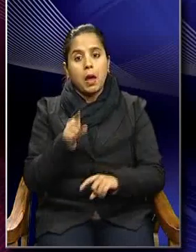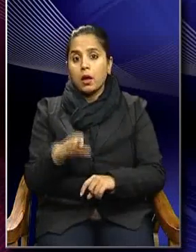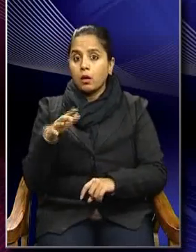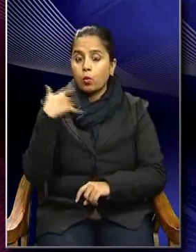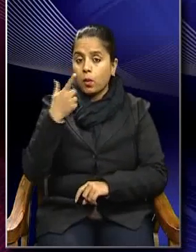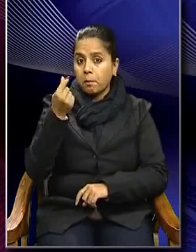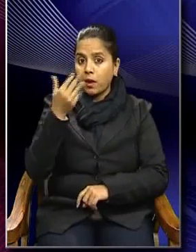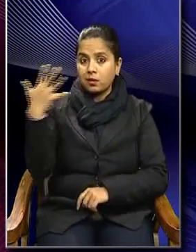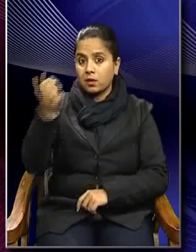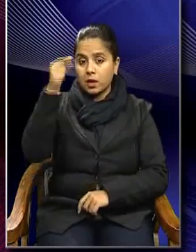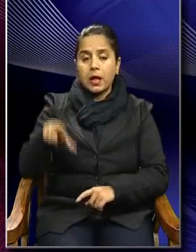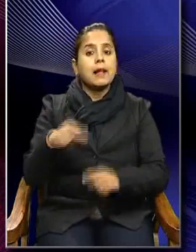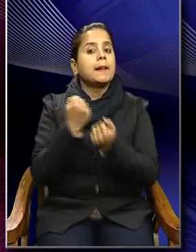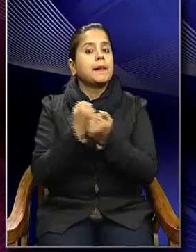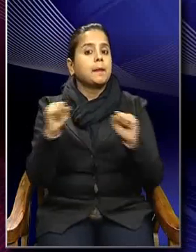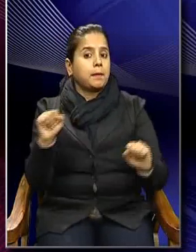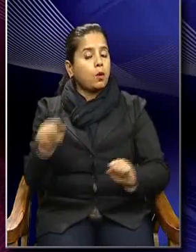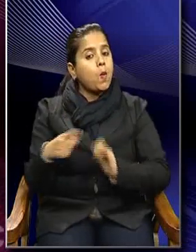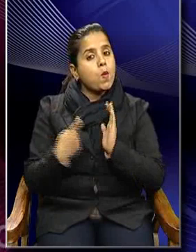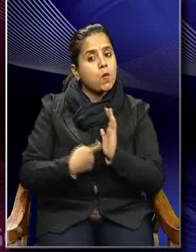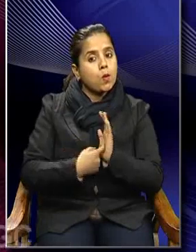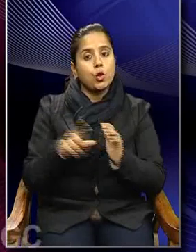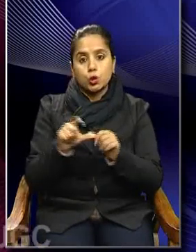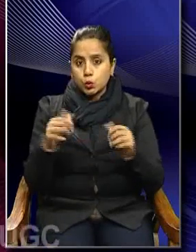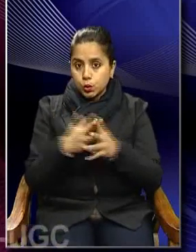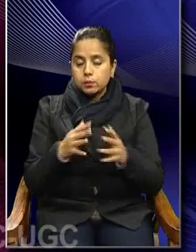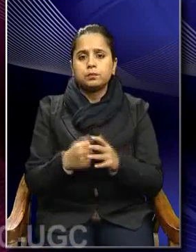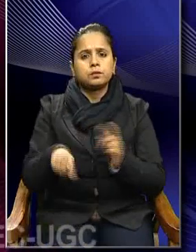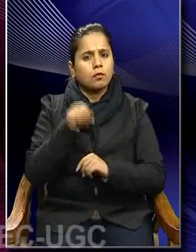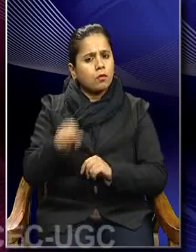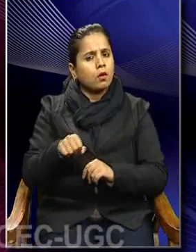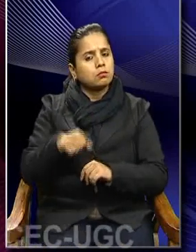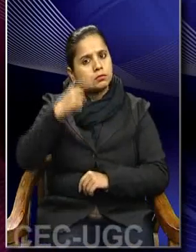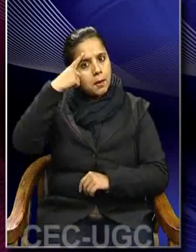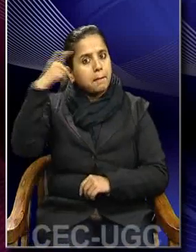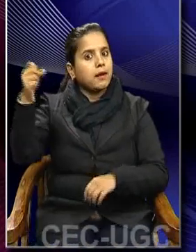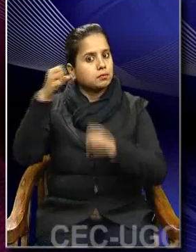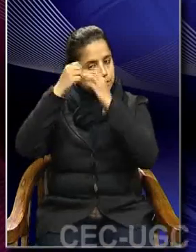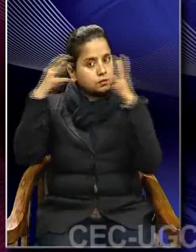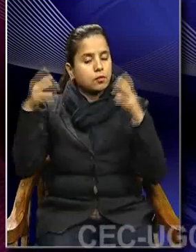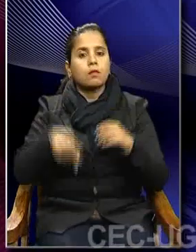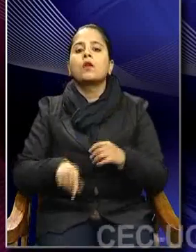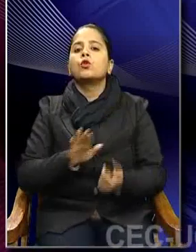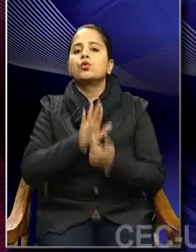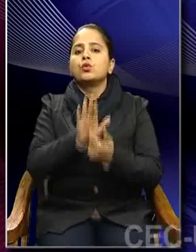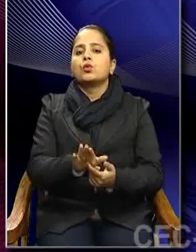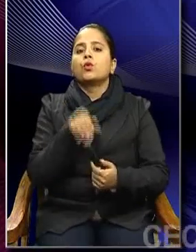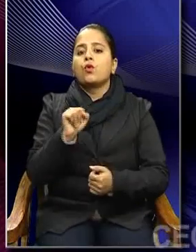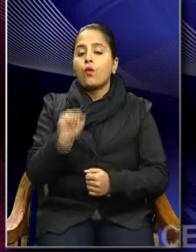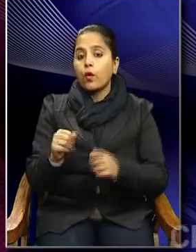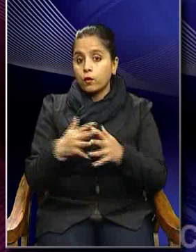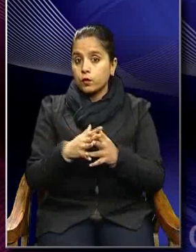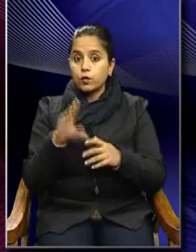capitalist liberal regimes whose imagery is projected by Woodrow